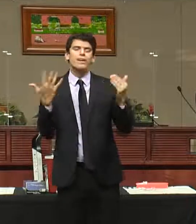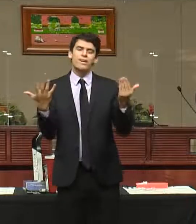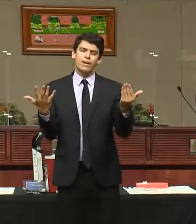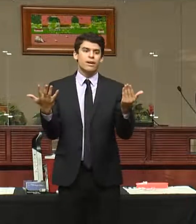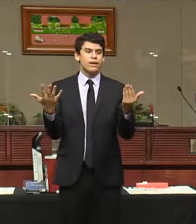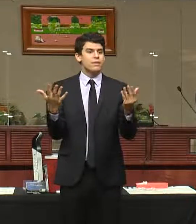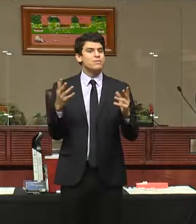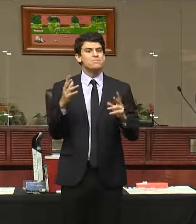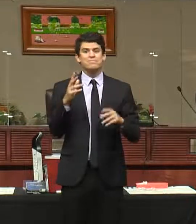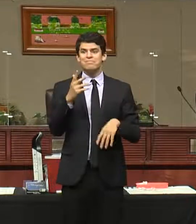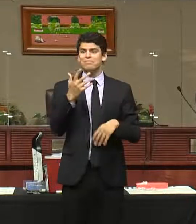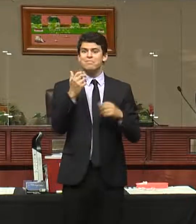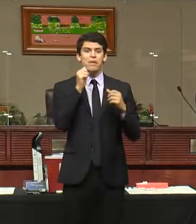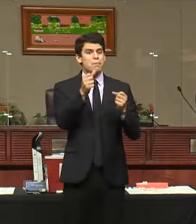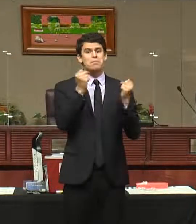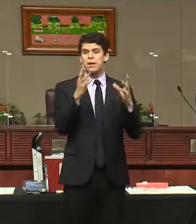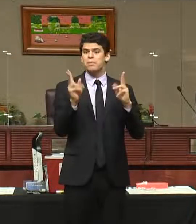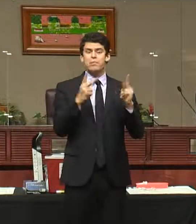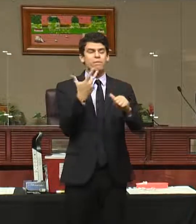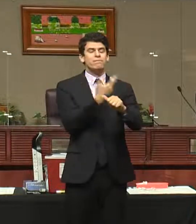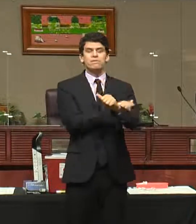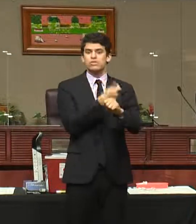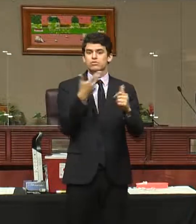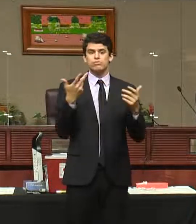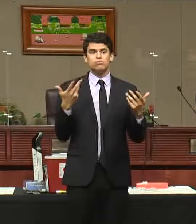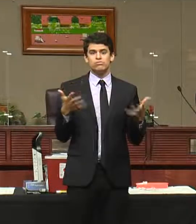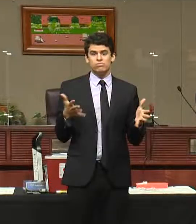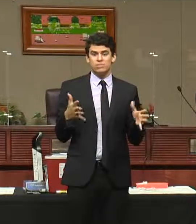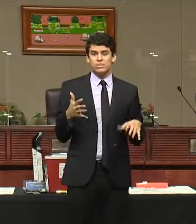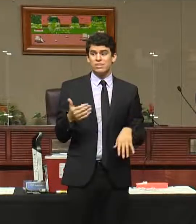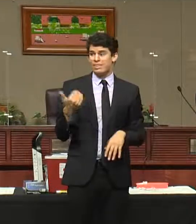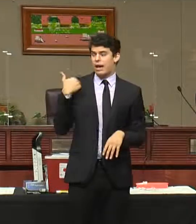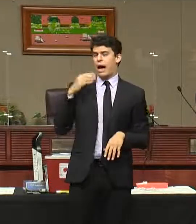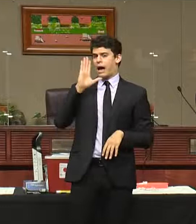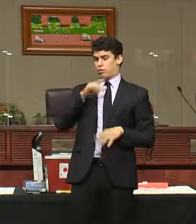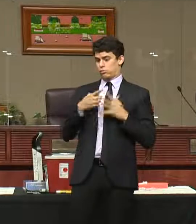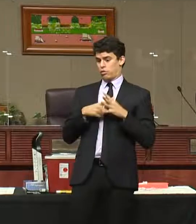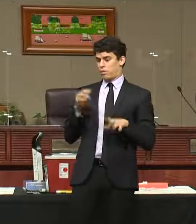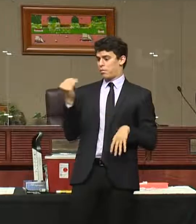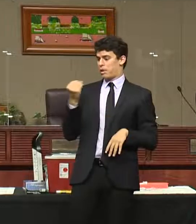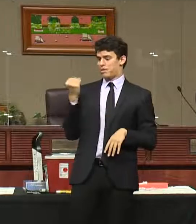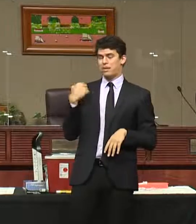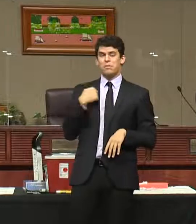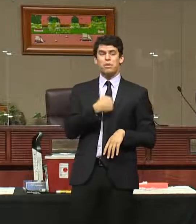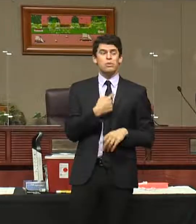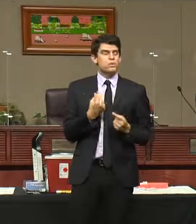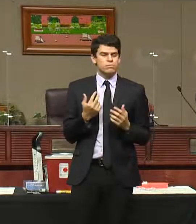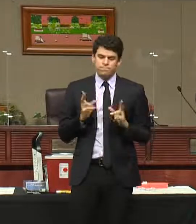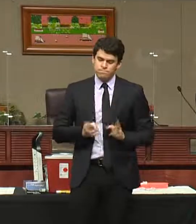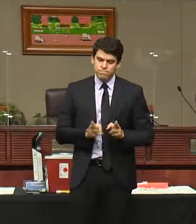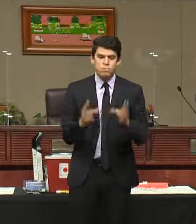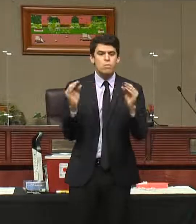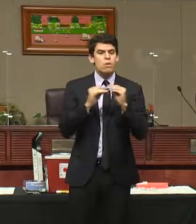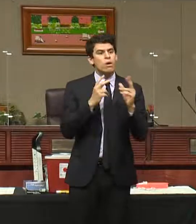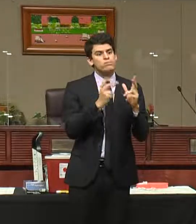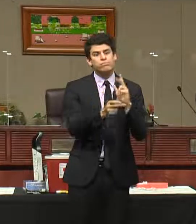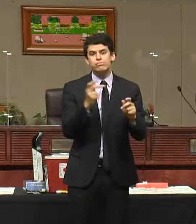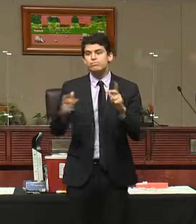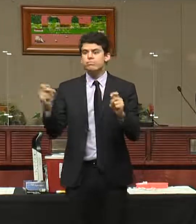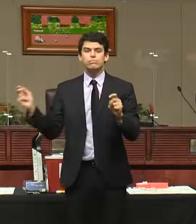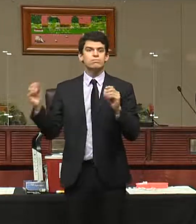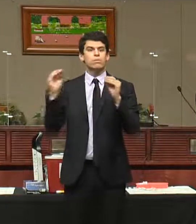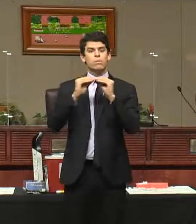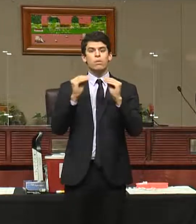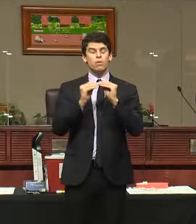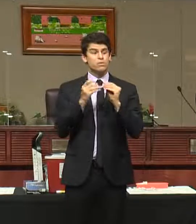Monday vaccinating these groups, but we want to go faster. So I want to encourage family and